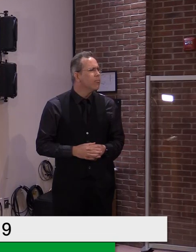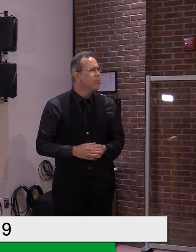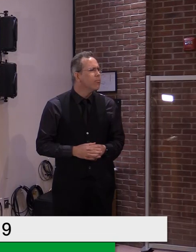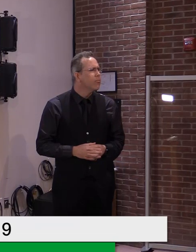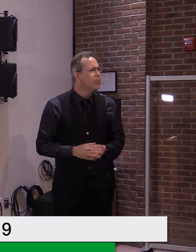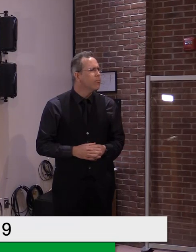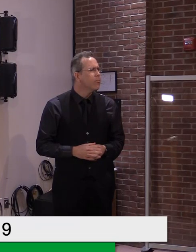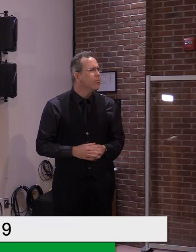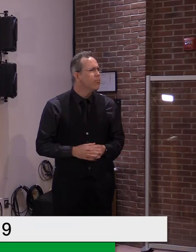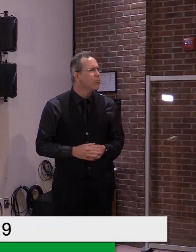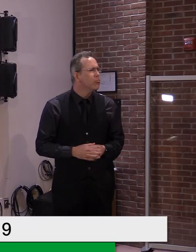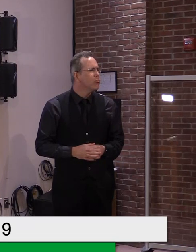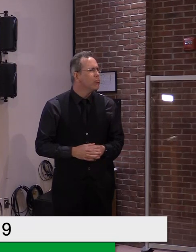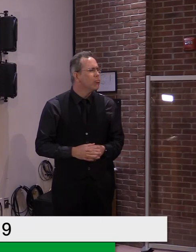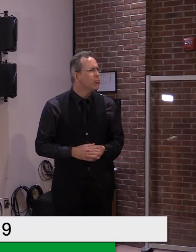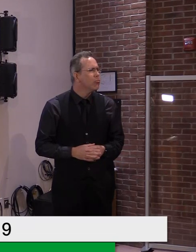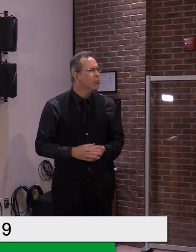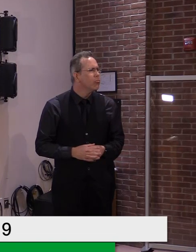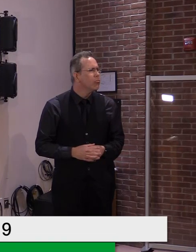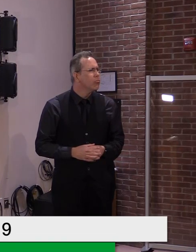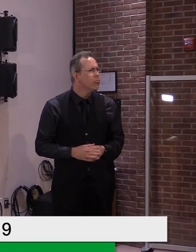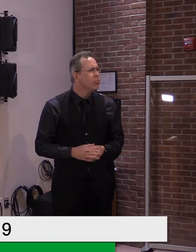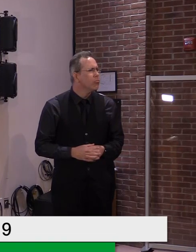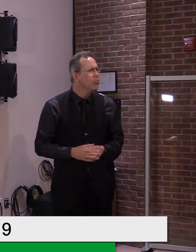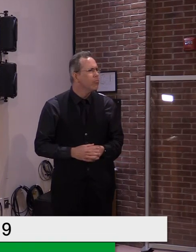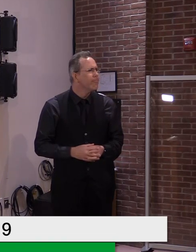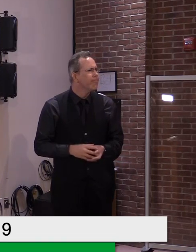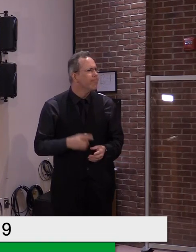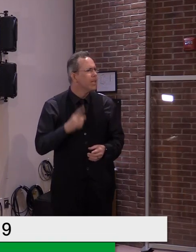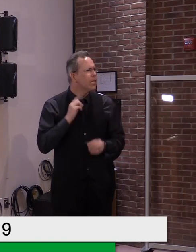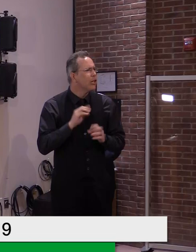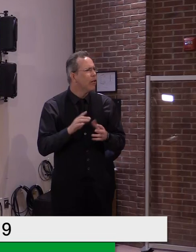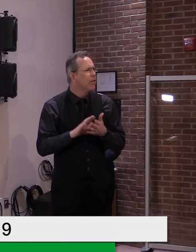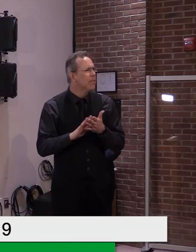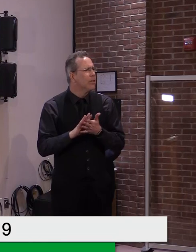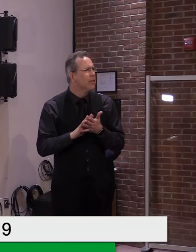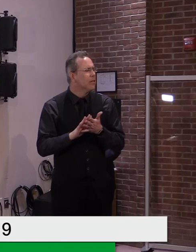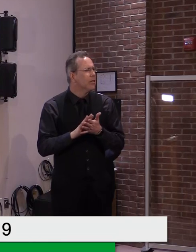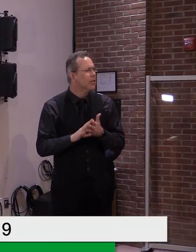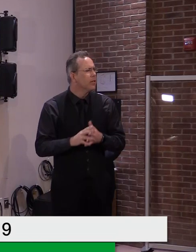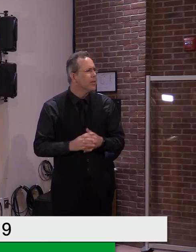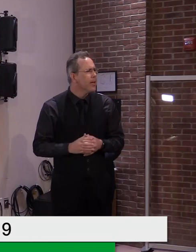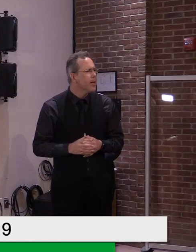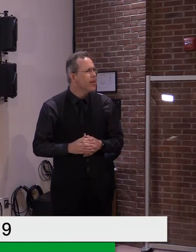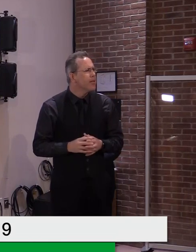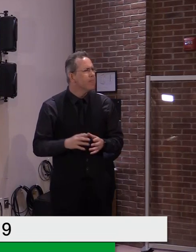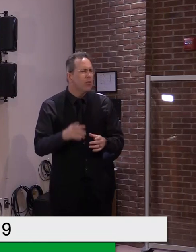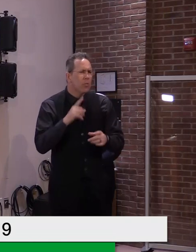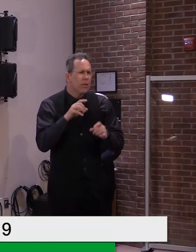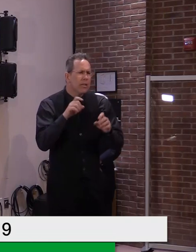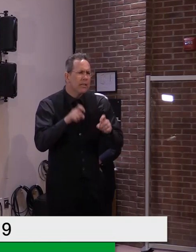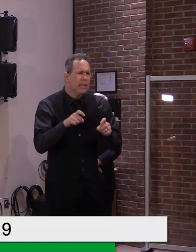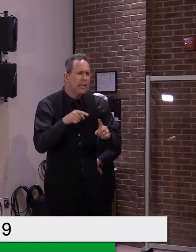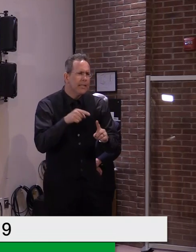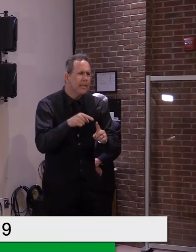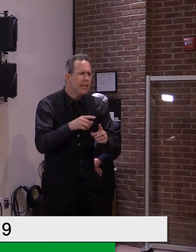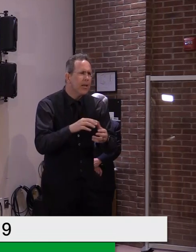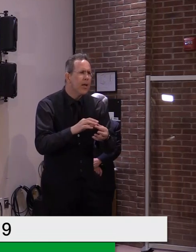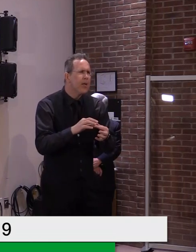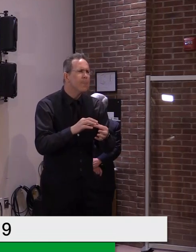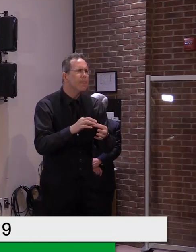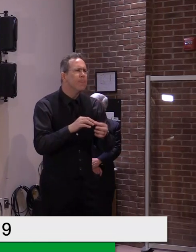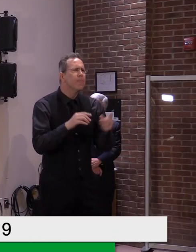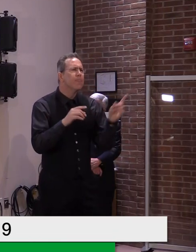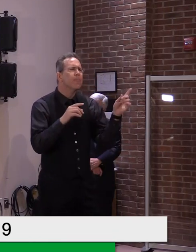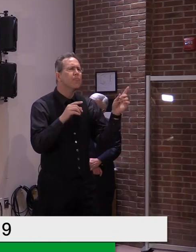like on March 8th, there was testing at Northern State Correctional Center to try to contain an